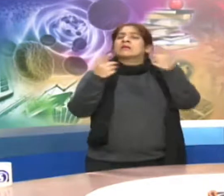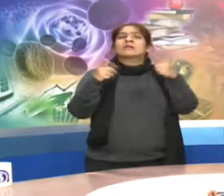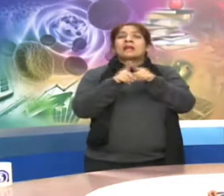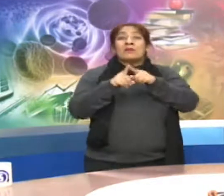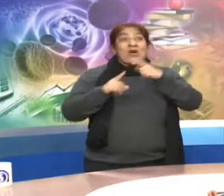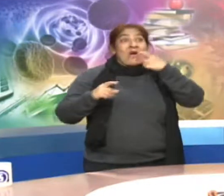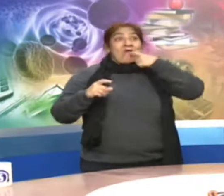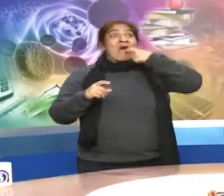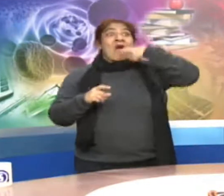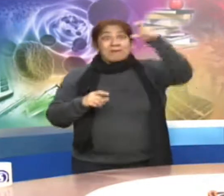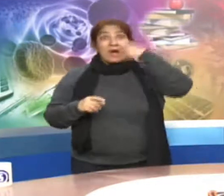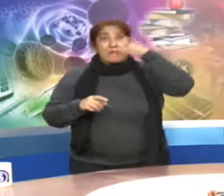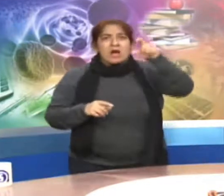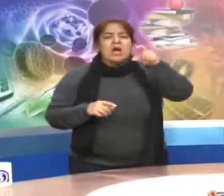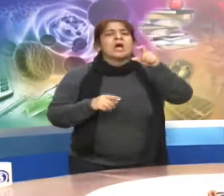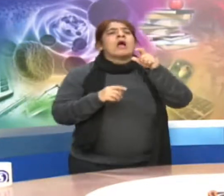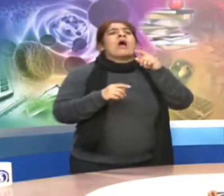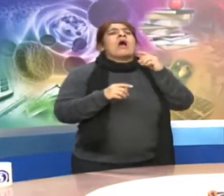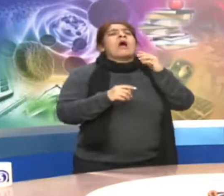There is always a time limit for filling